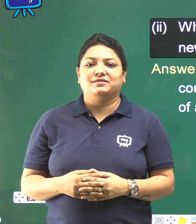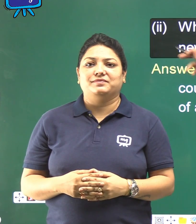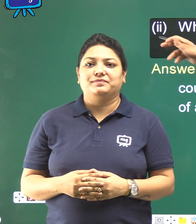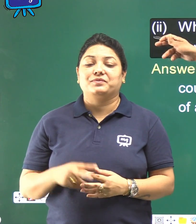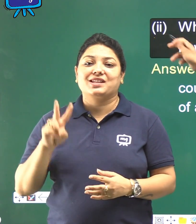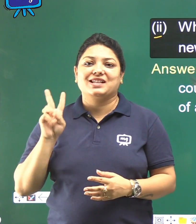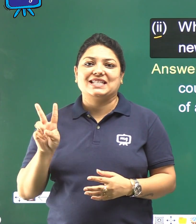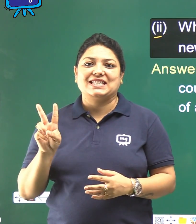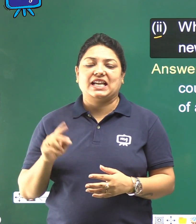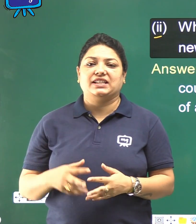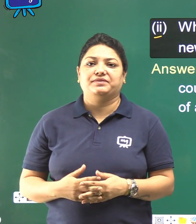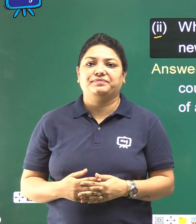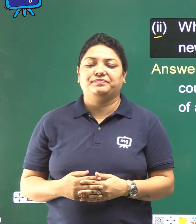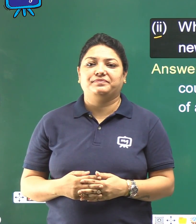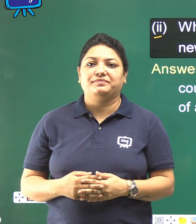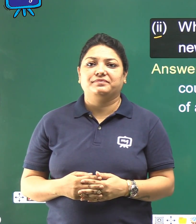Second,